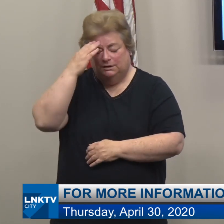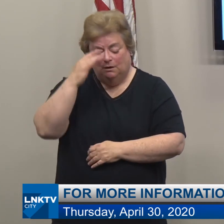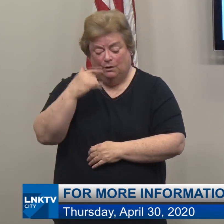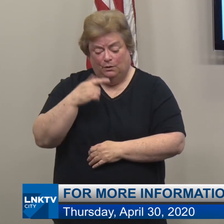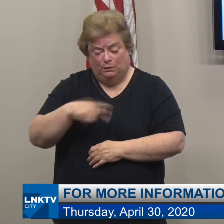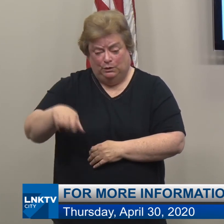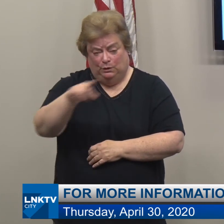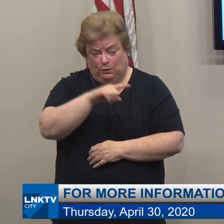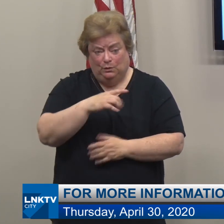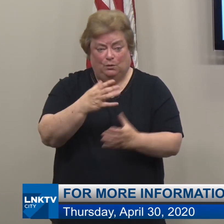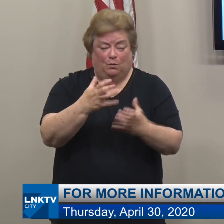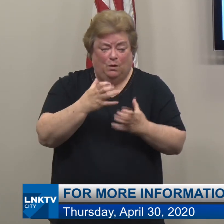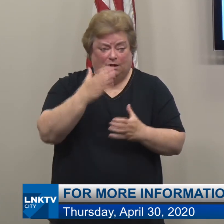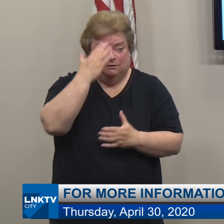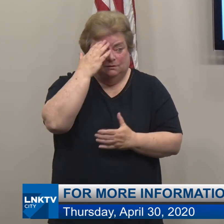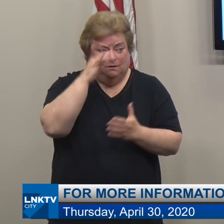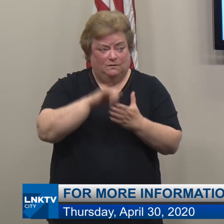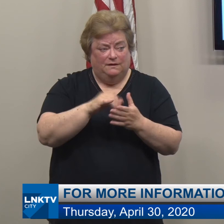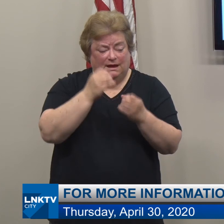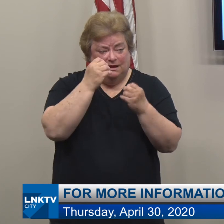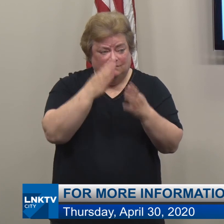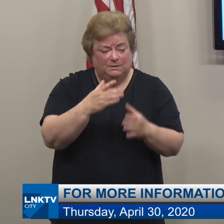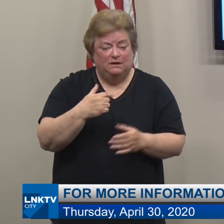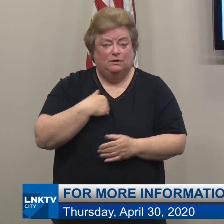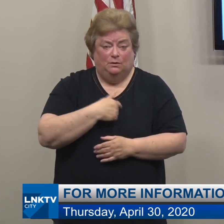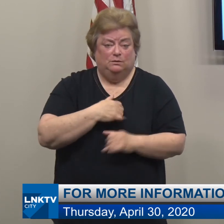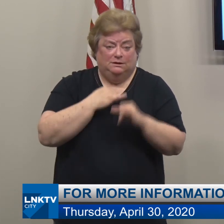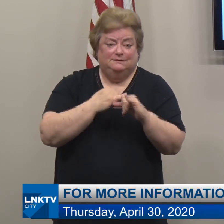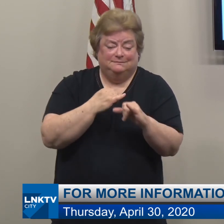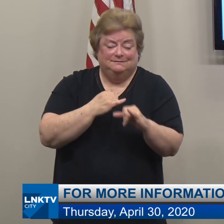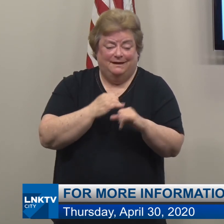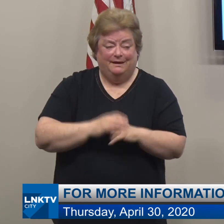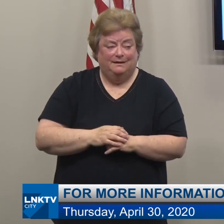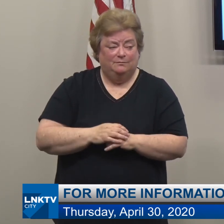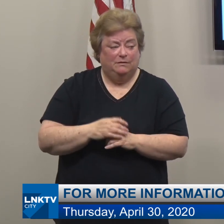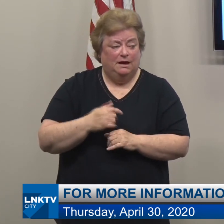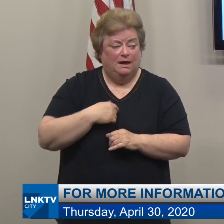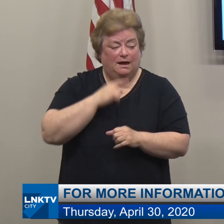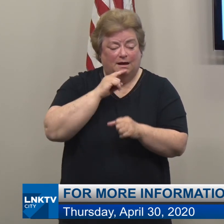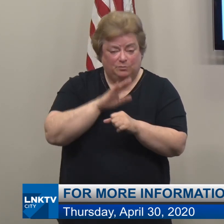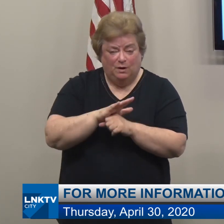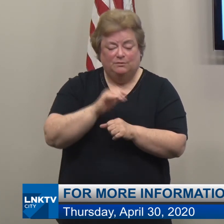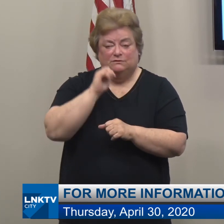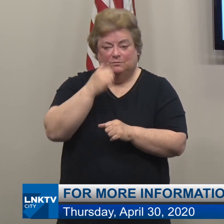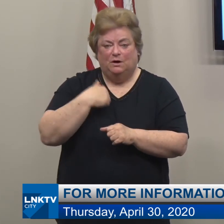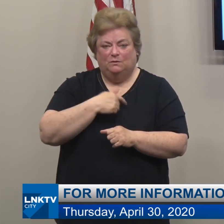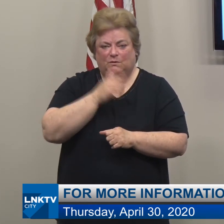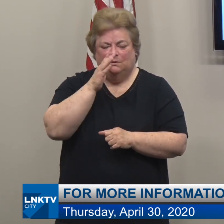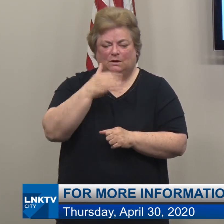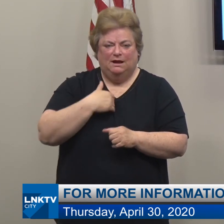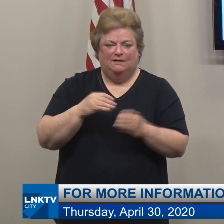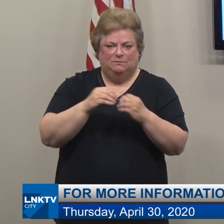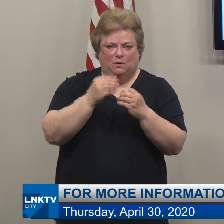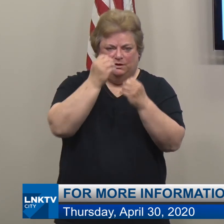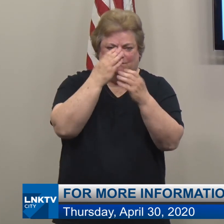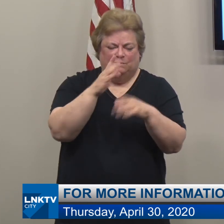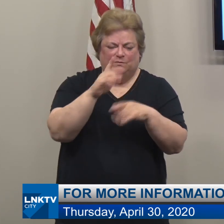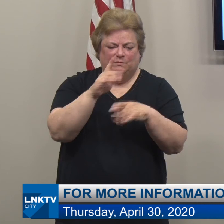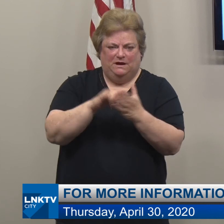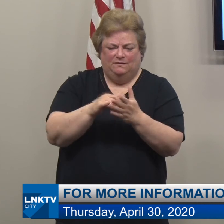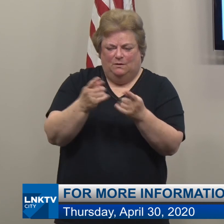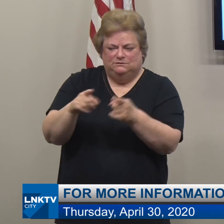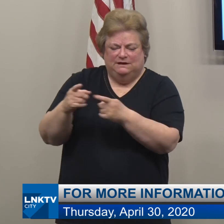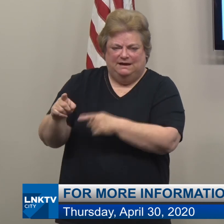hear that information, and we are too. So I promise tomorrow we'll have information about those